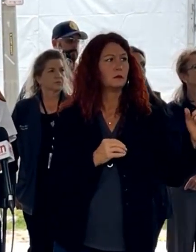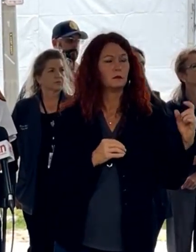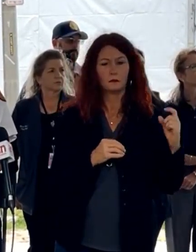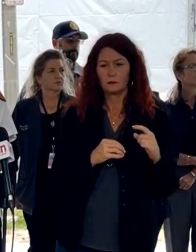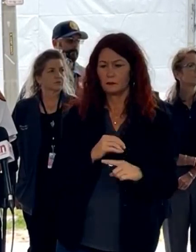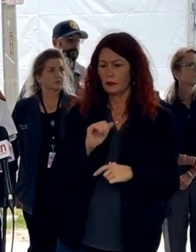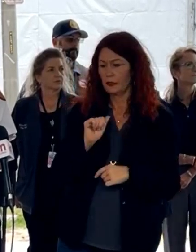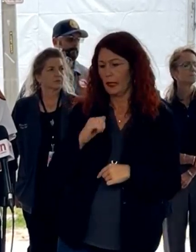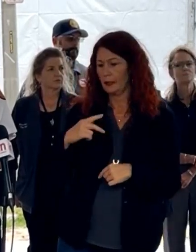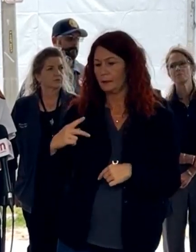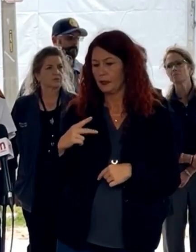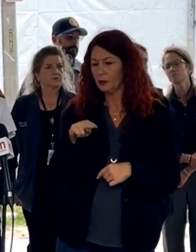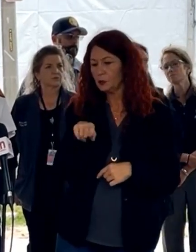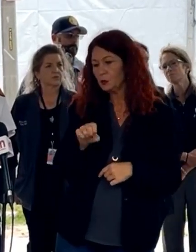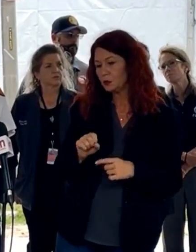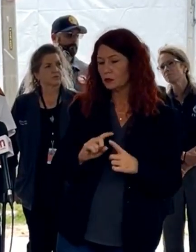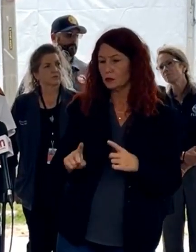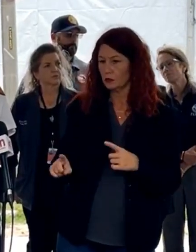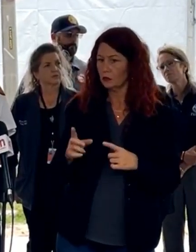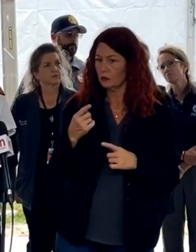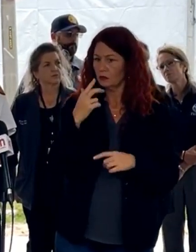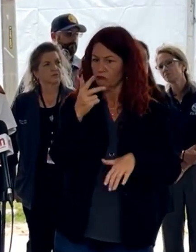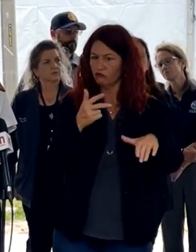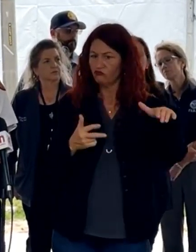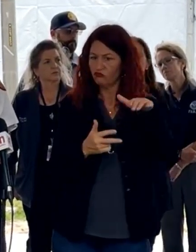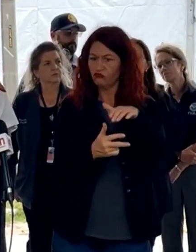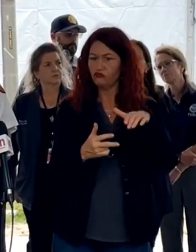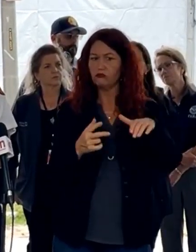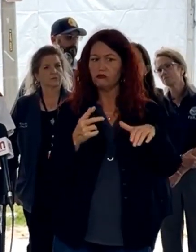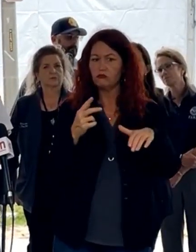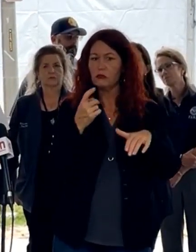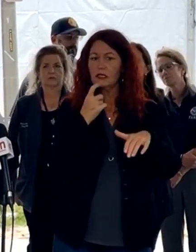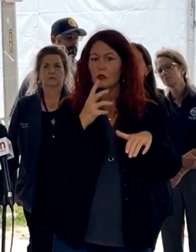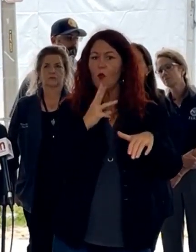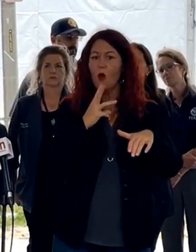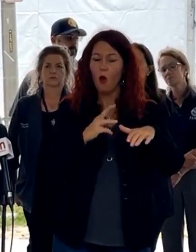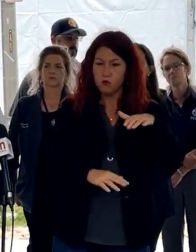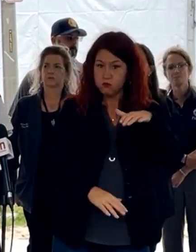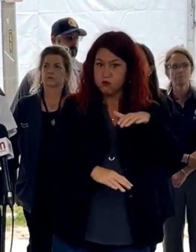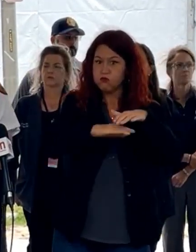Is that correct? And where did the water come from? Was it from the rain or from fighting the fire earlier?